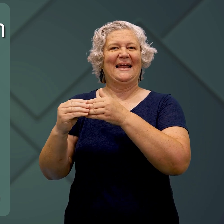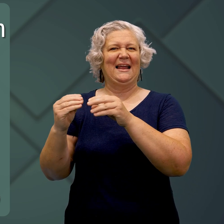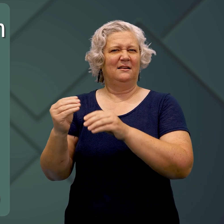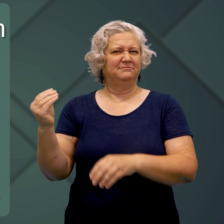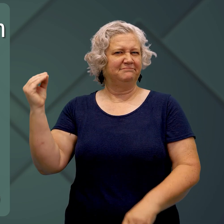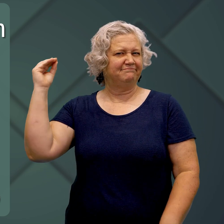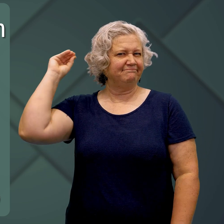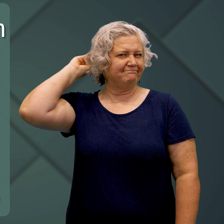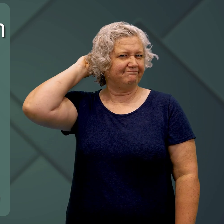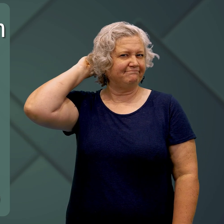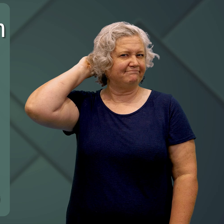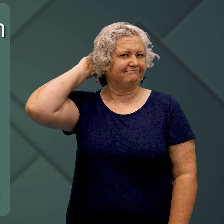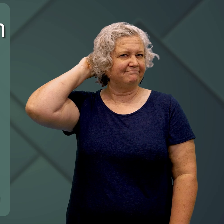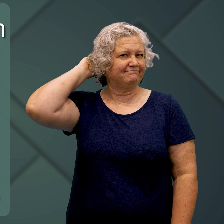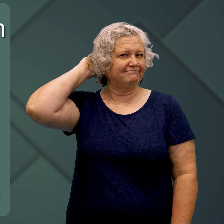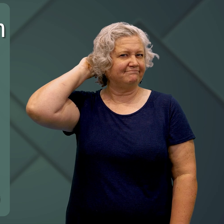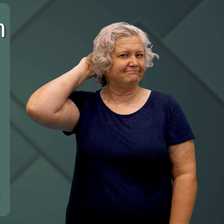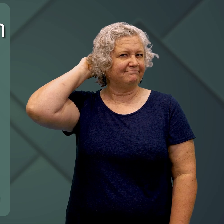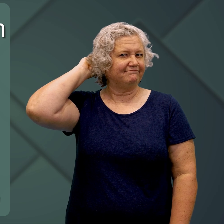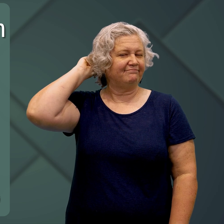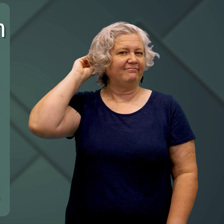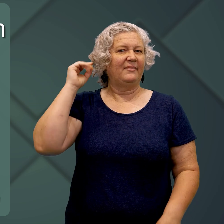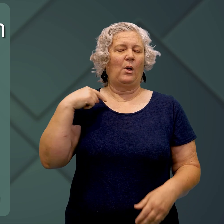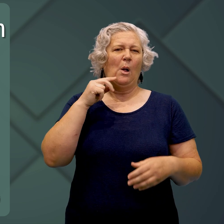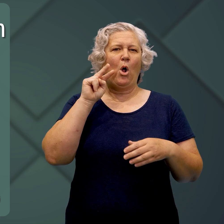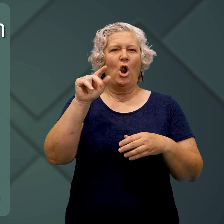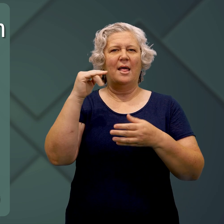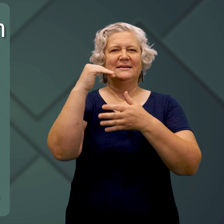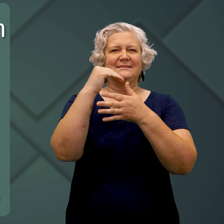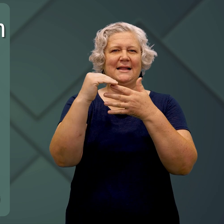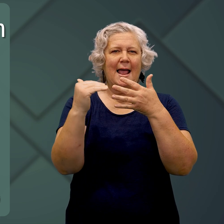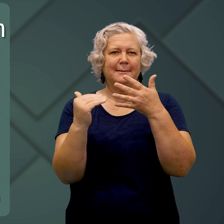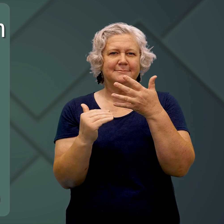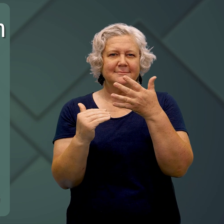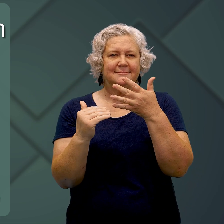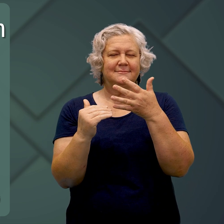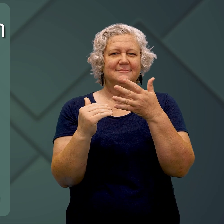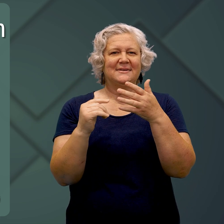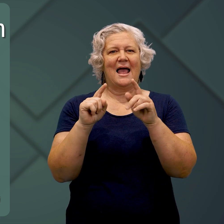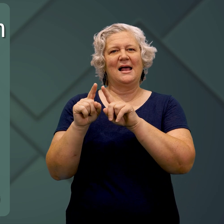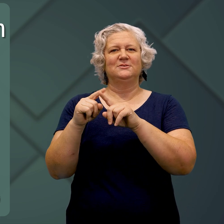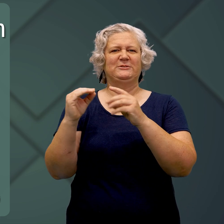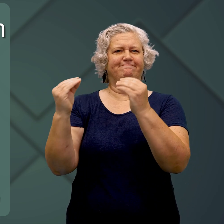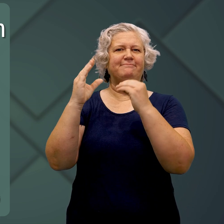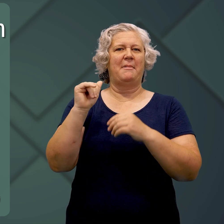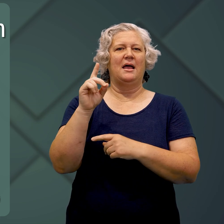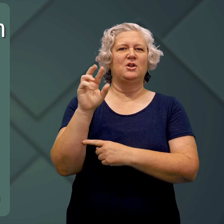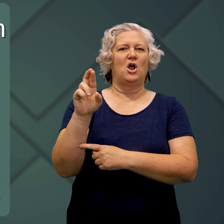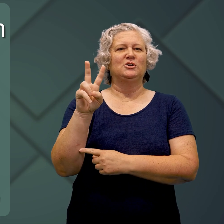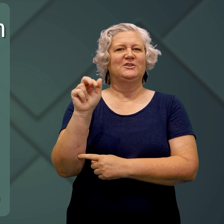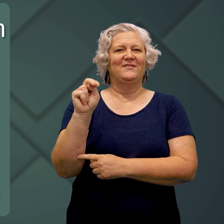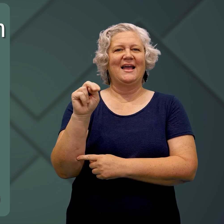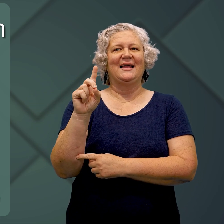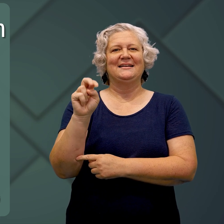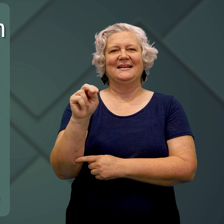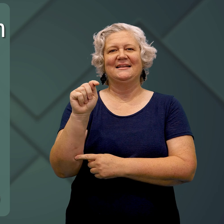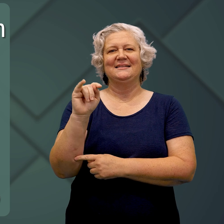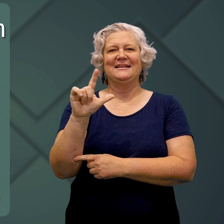Keeping this interaction exchange in mind, let's look at the steps of an interaction a bit more in detail as we learn from Dr. Van den